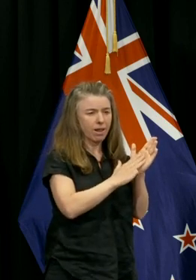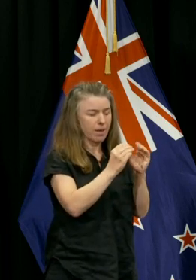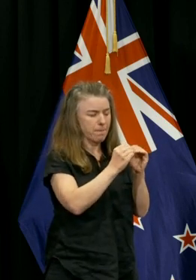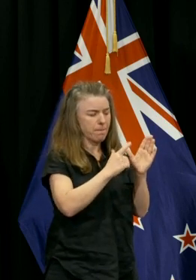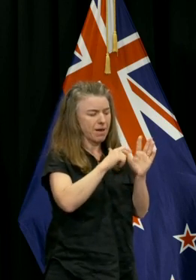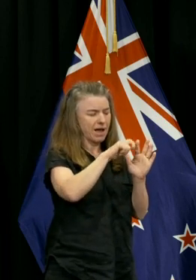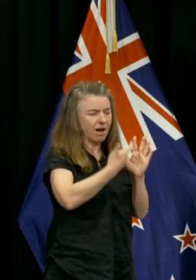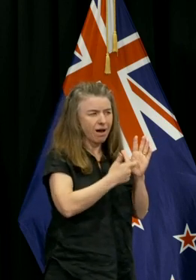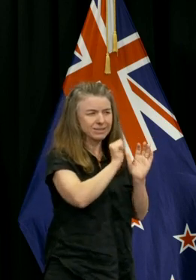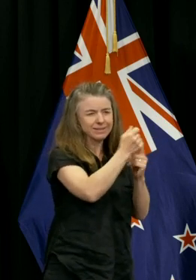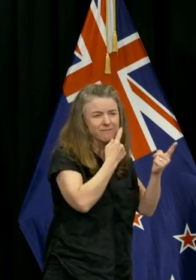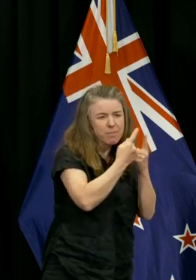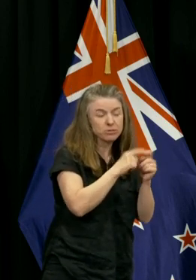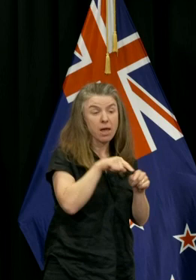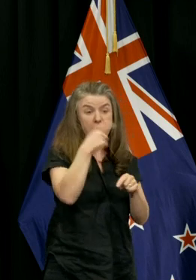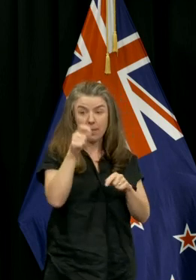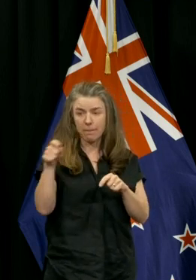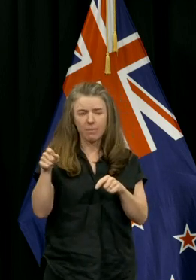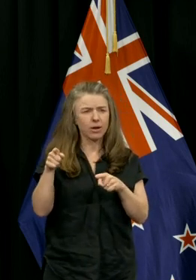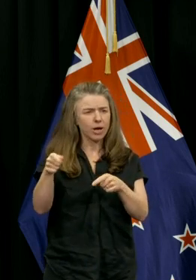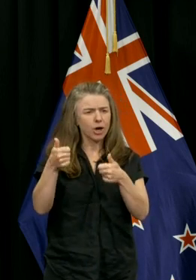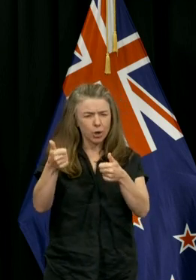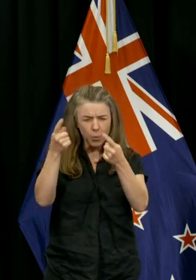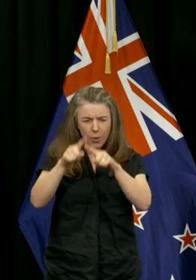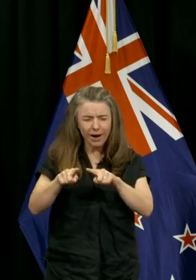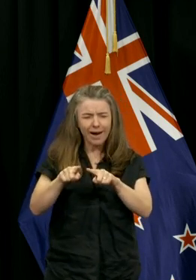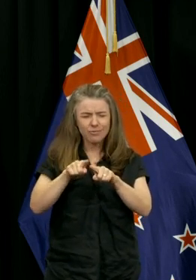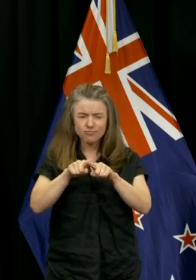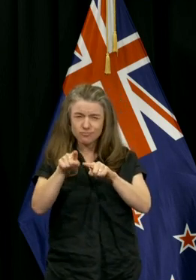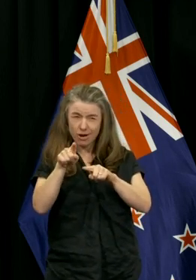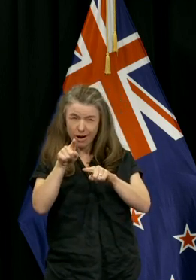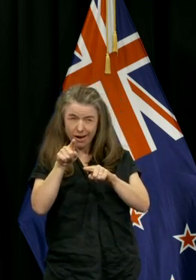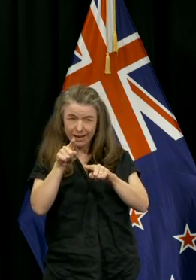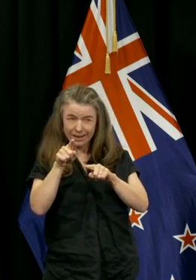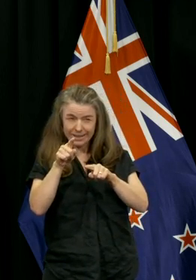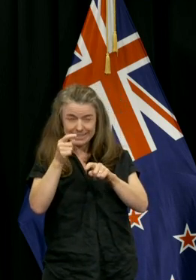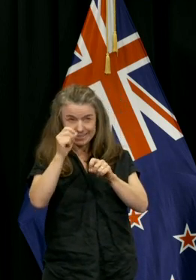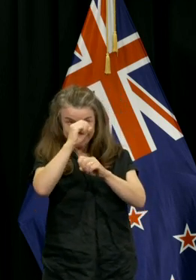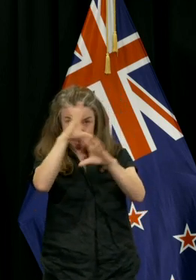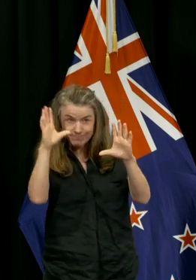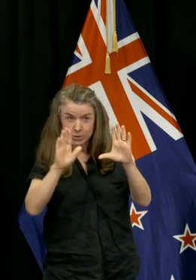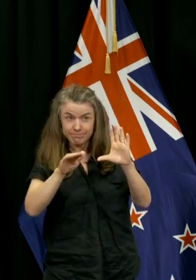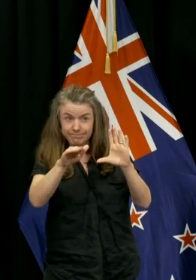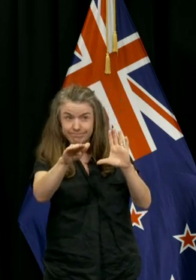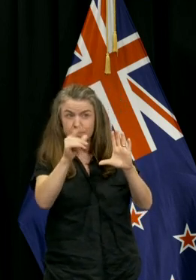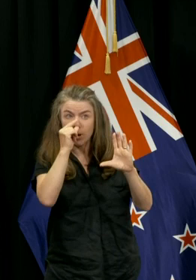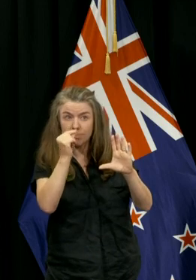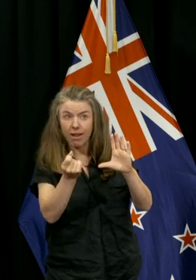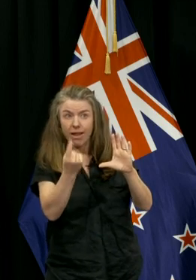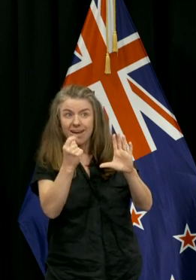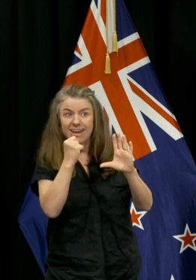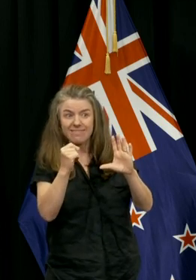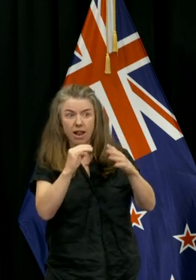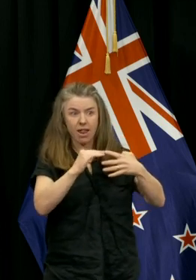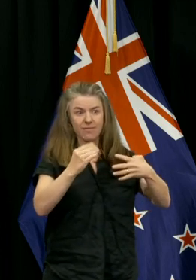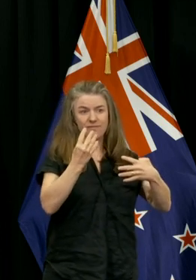equally who have done a very good job of trying to make an assessment of New Zealand's trajectory. Our goal is to change that, though. All I